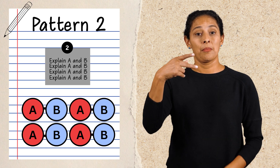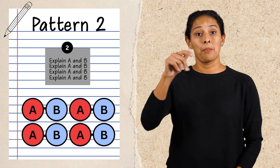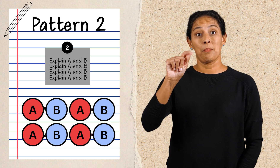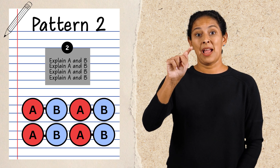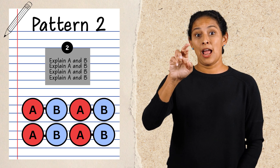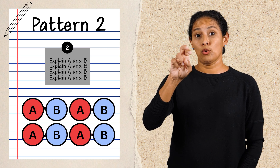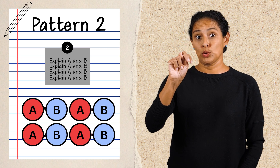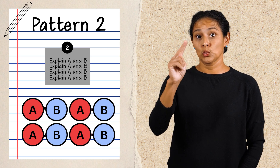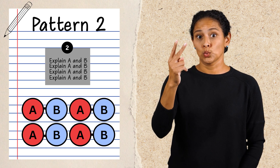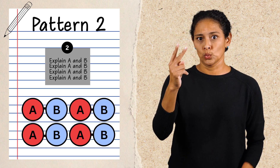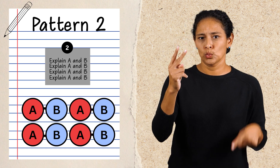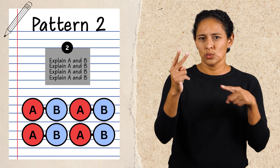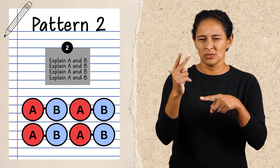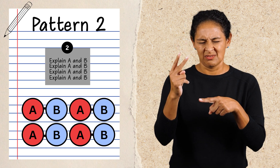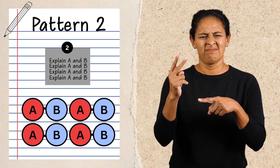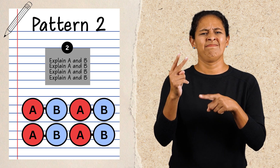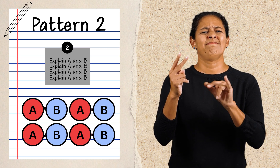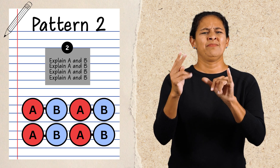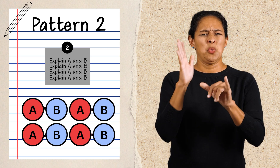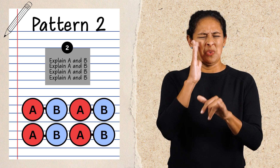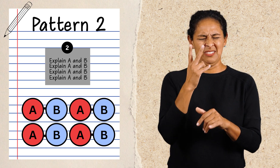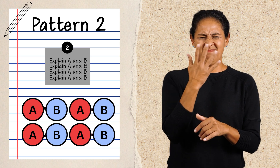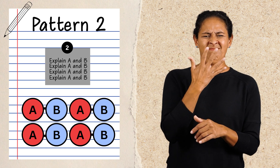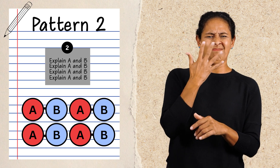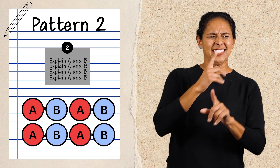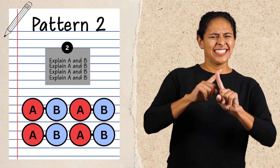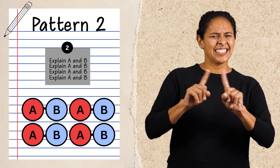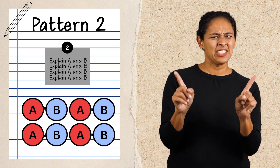Now for pattern 2, things look a little different.